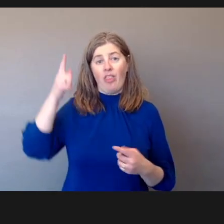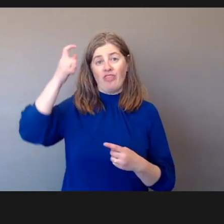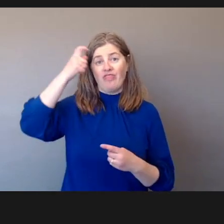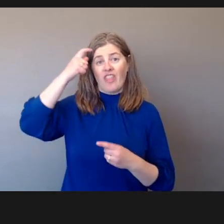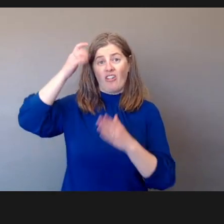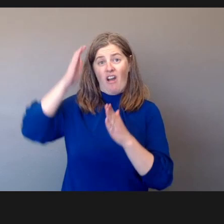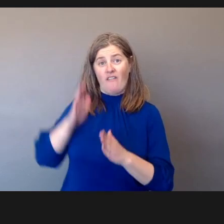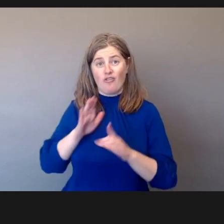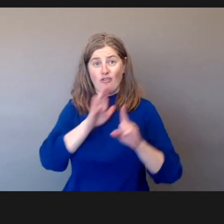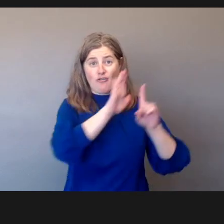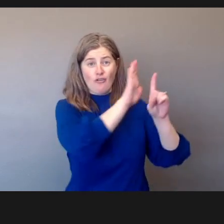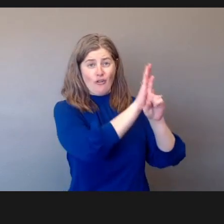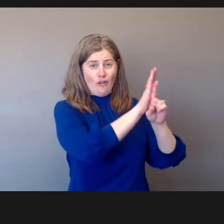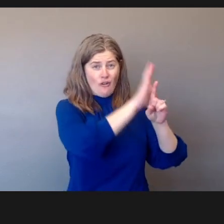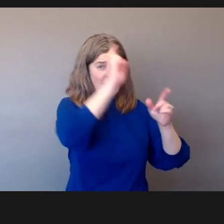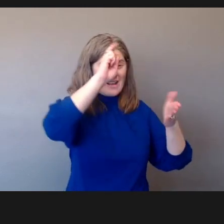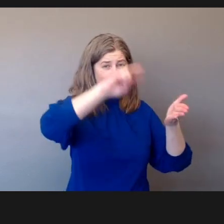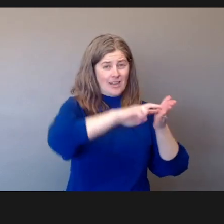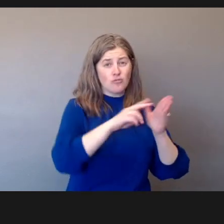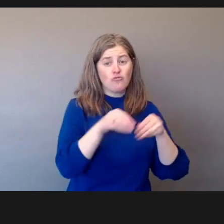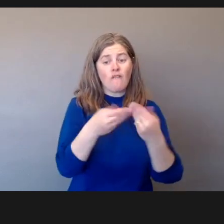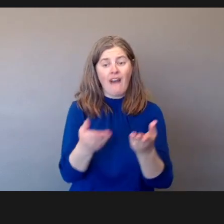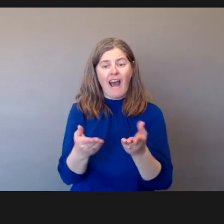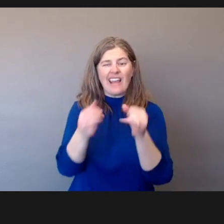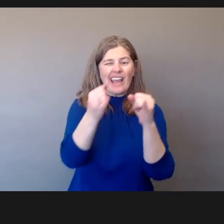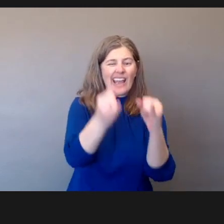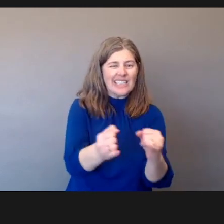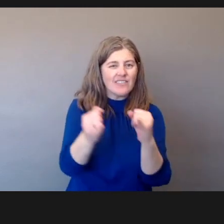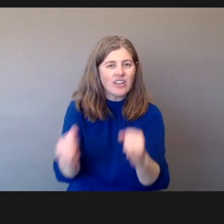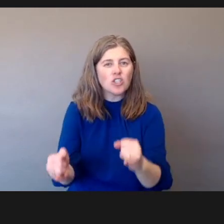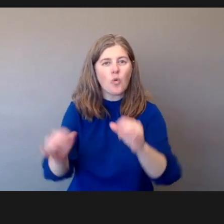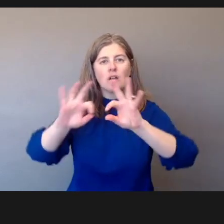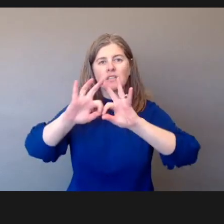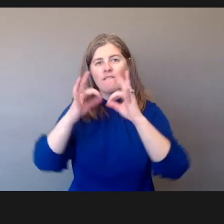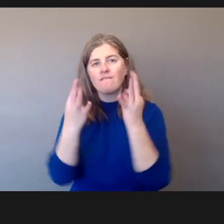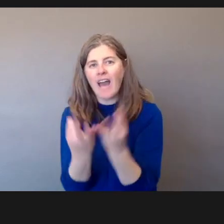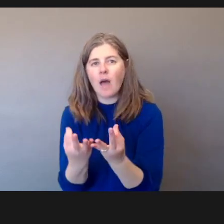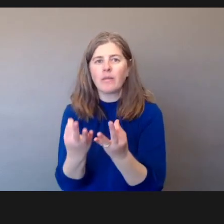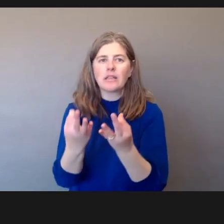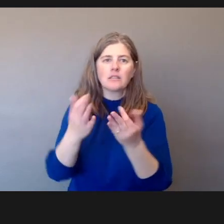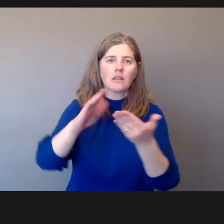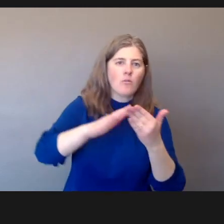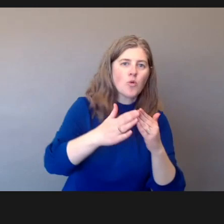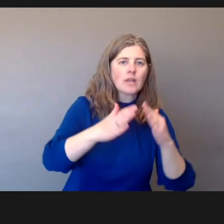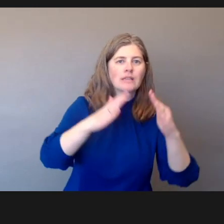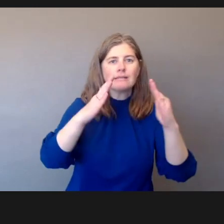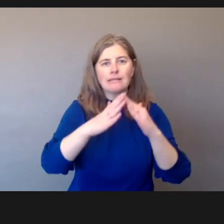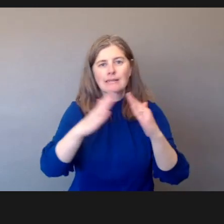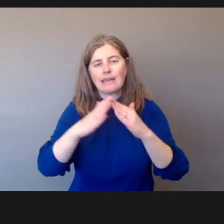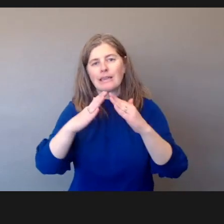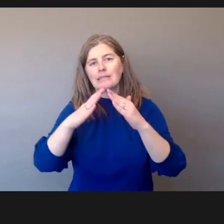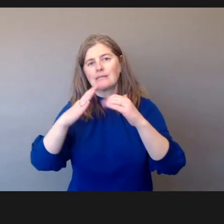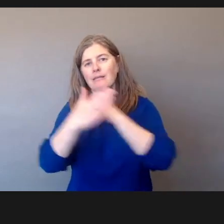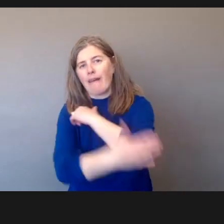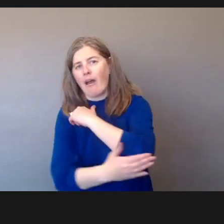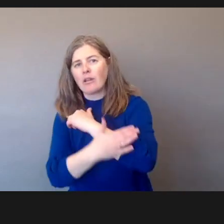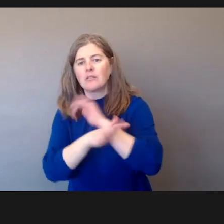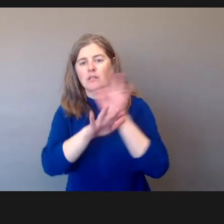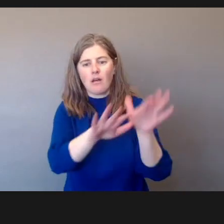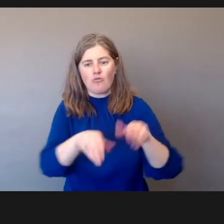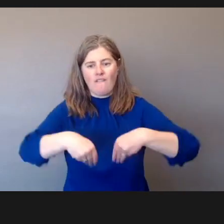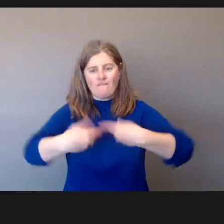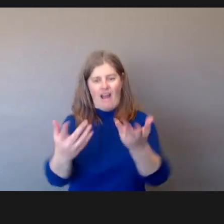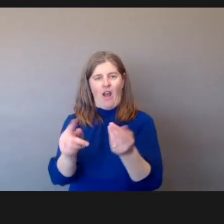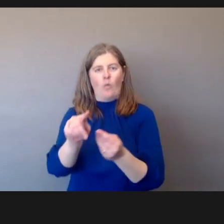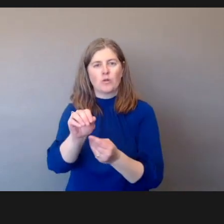is to provide individuals, families, communities, cities, counties with tools, and to let them